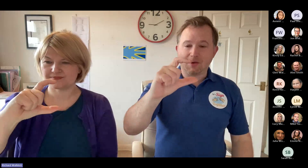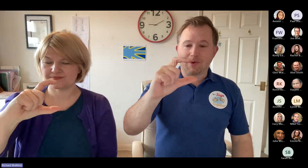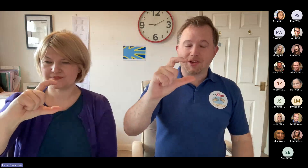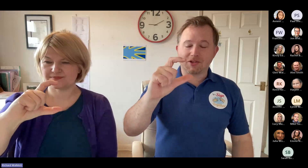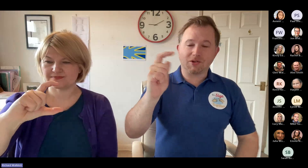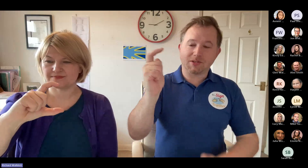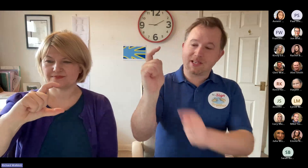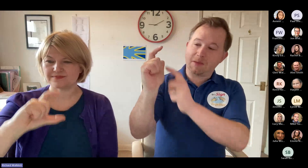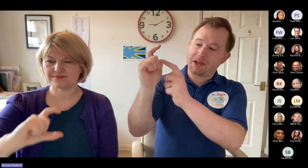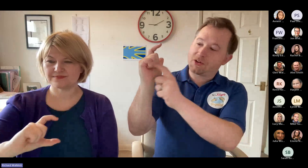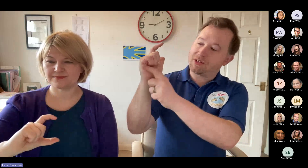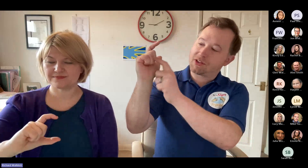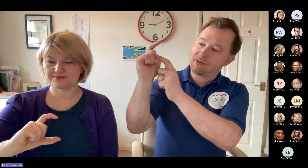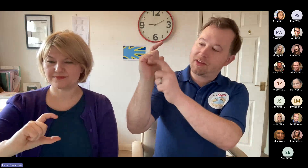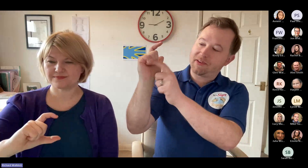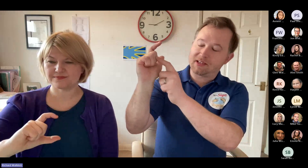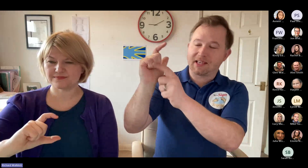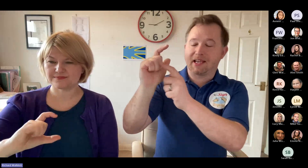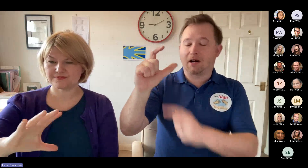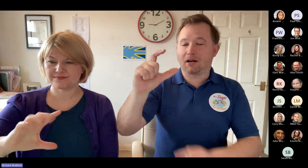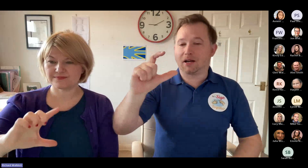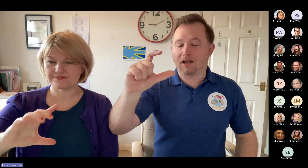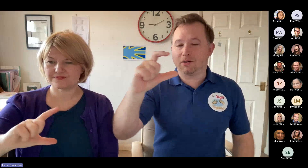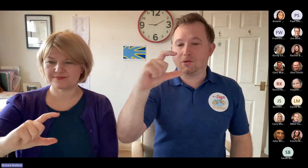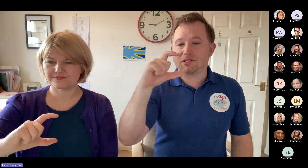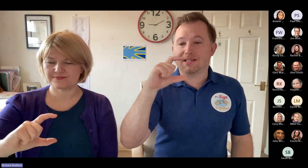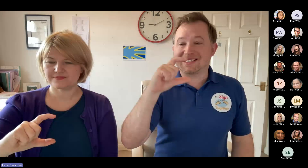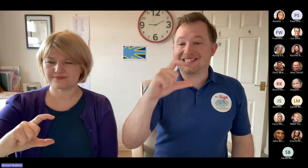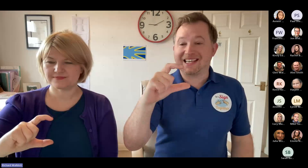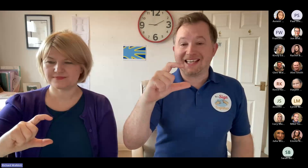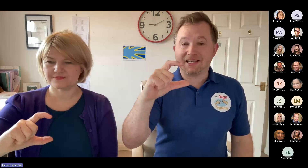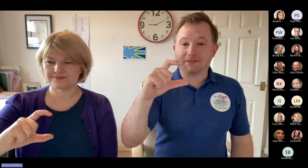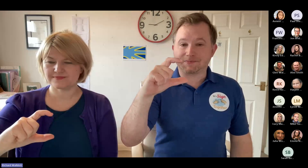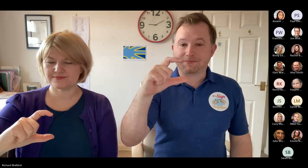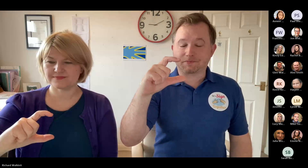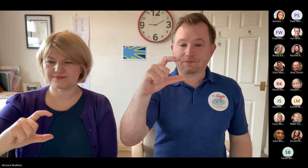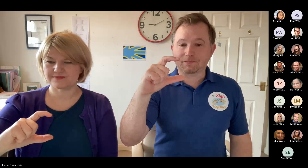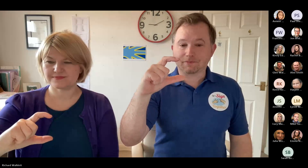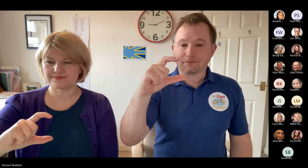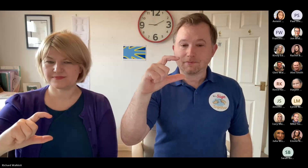C. When you're doing your C, make sure these three fingers here are closed. C.